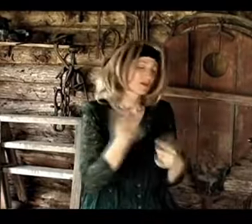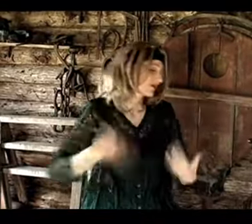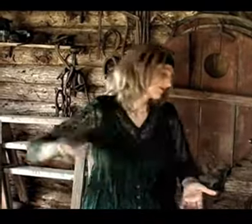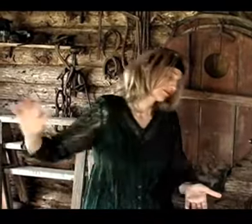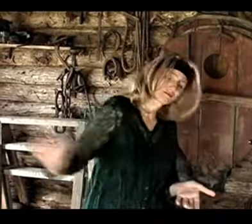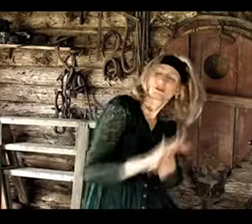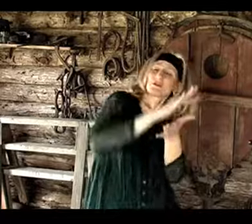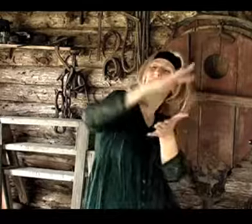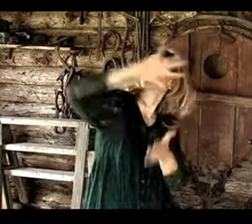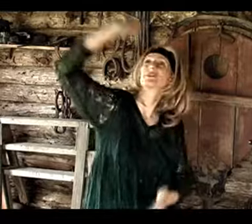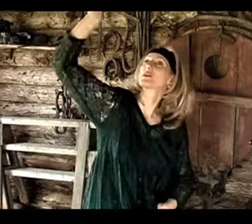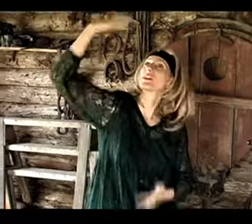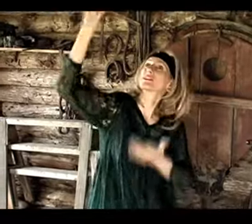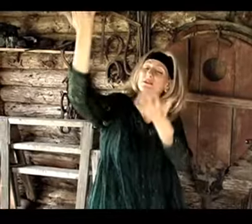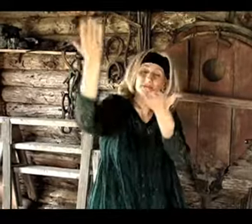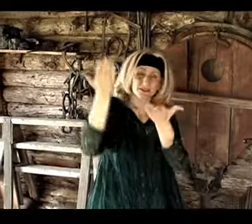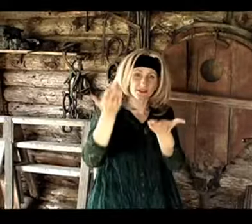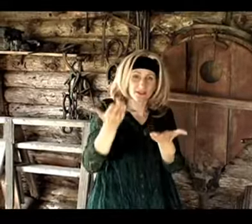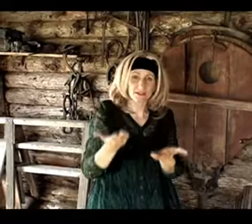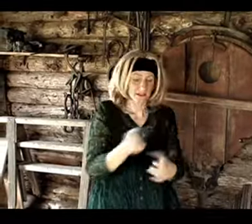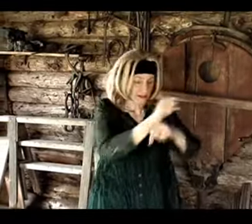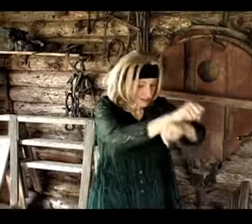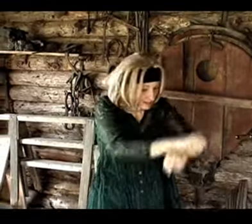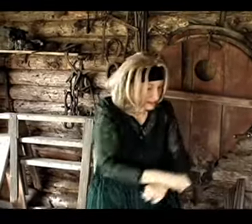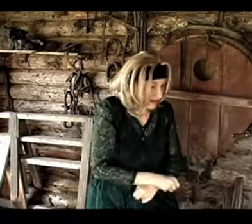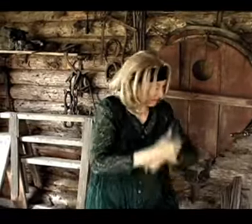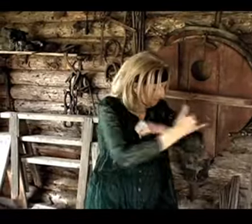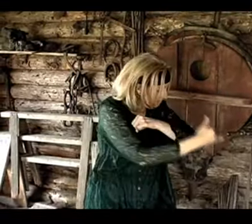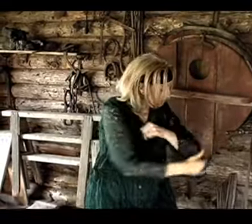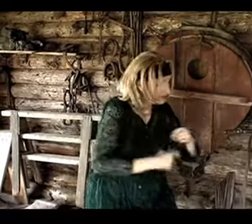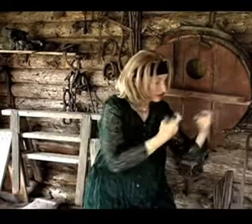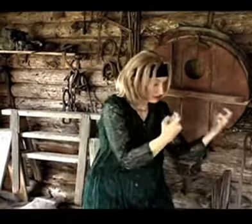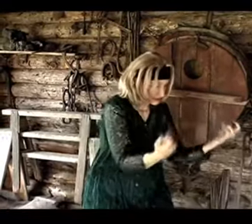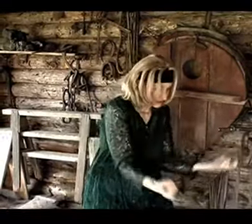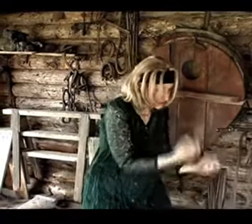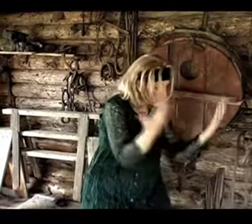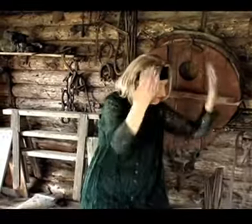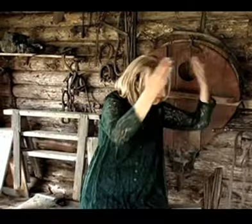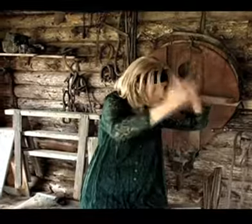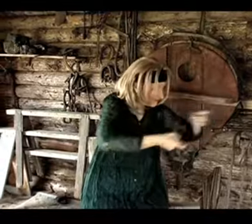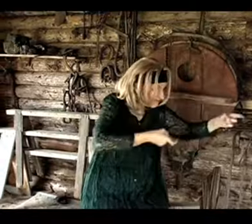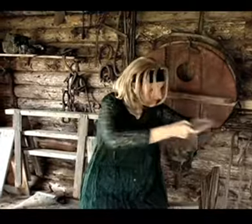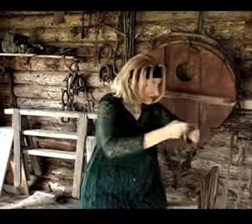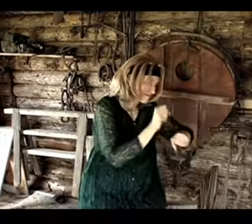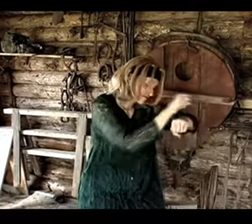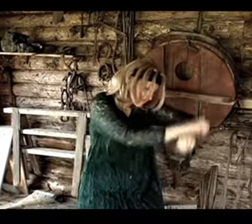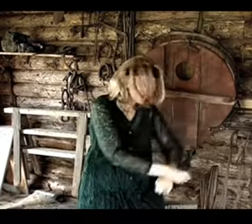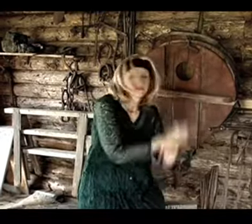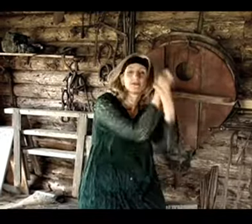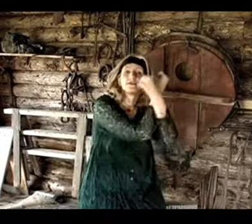his glory and grace, ransomed the nations from darkness in just